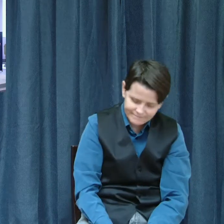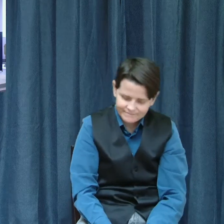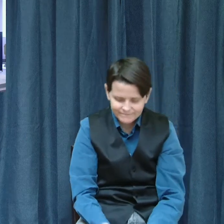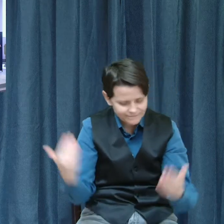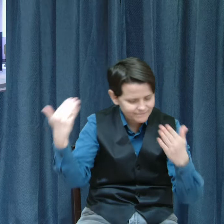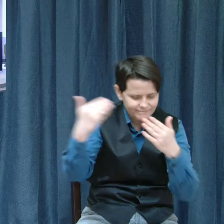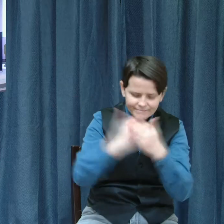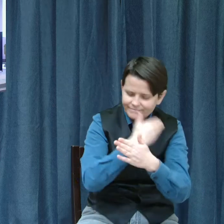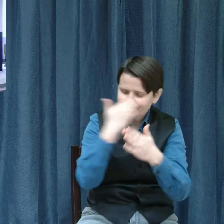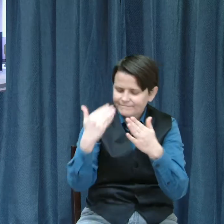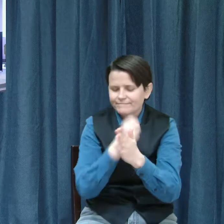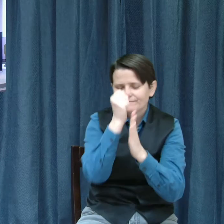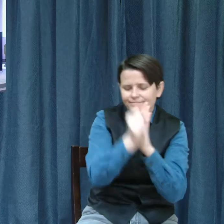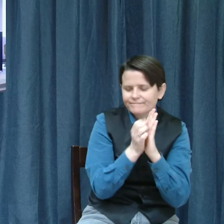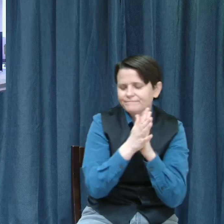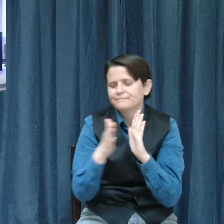It's a new season.